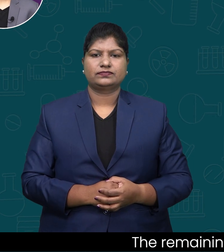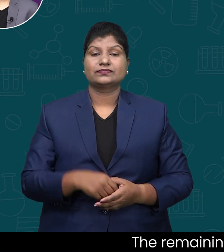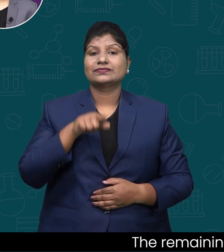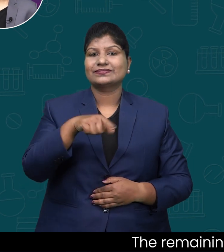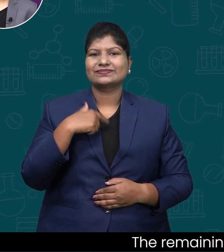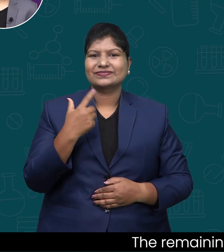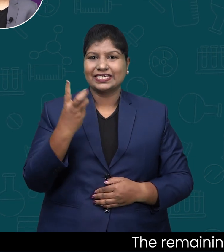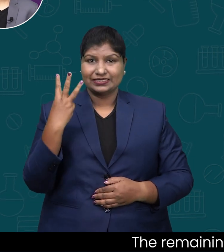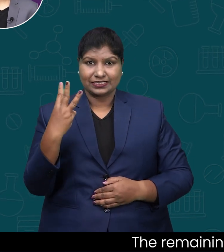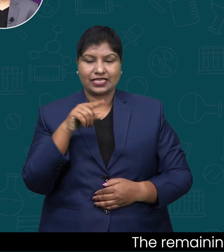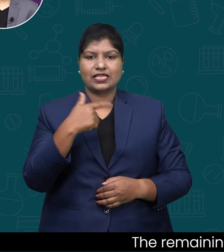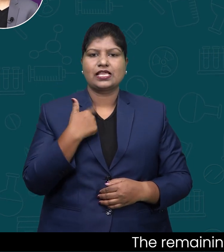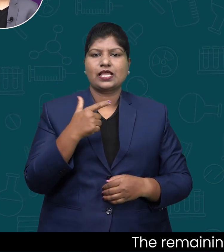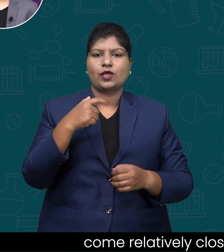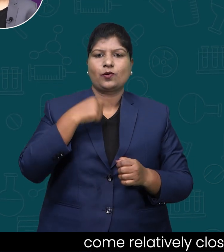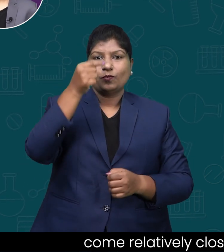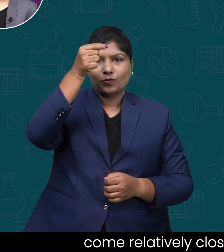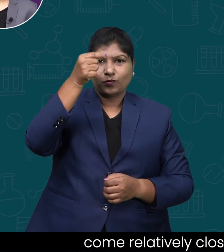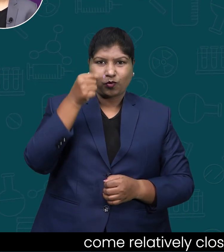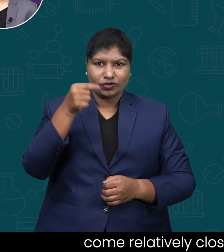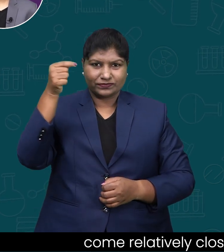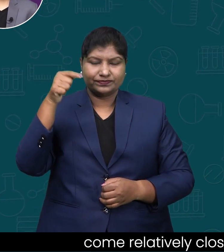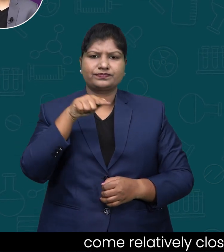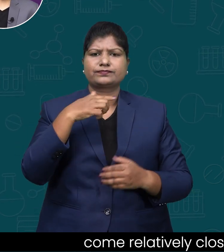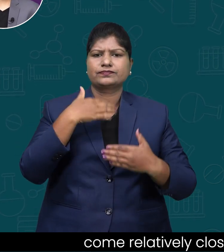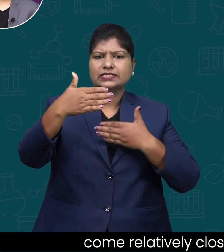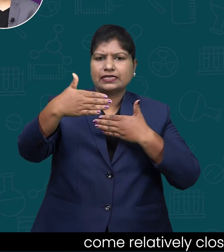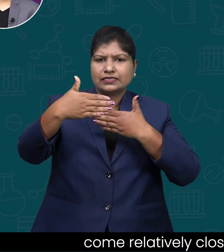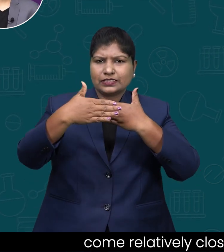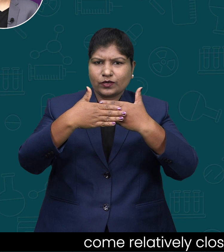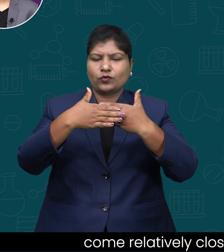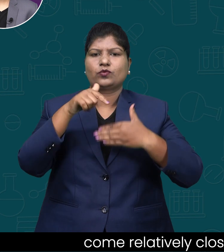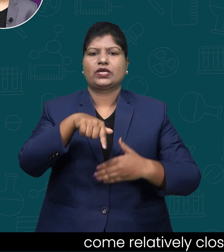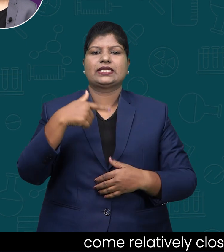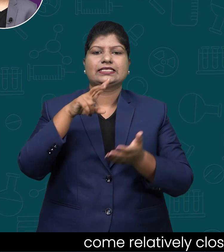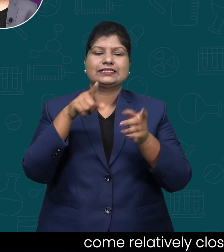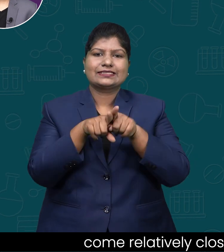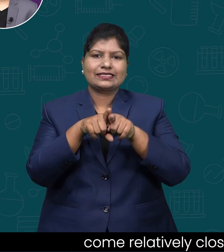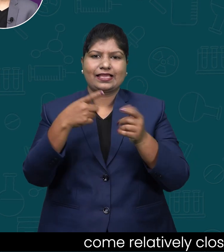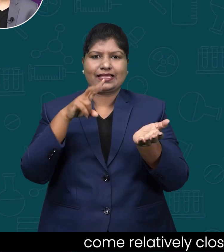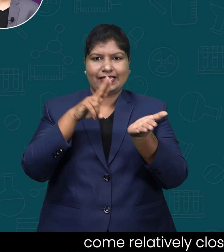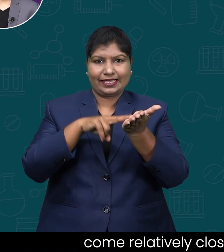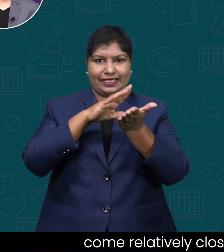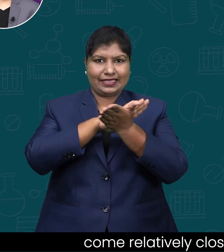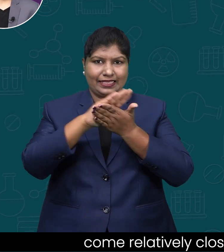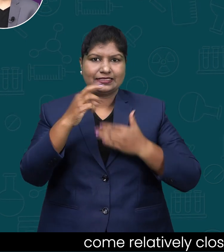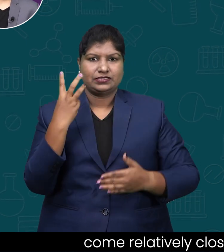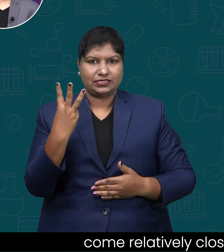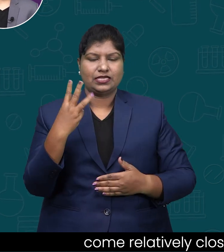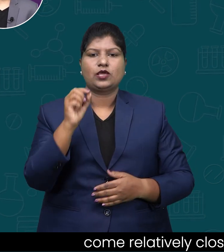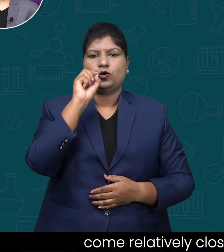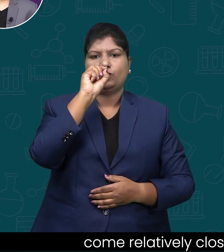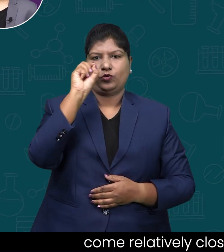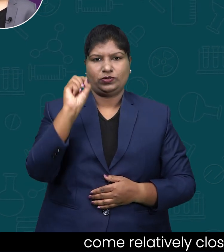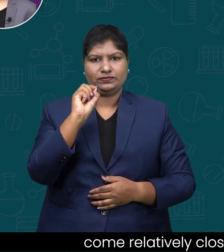The remaining 3 bond pairs come relatively closer as in the NH3 molecule.